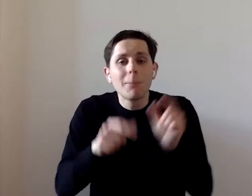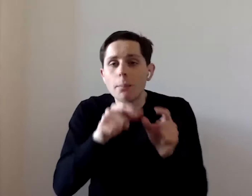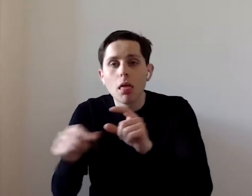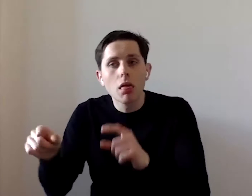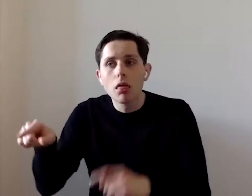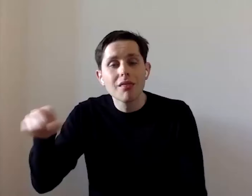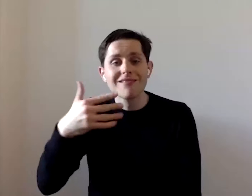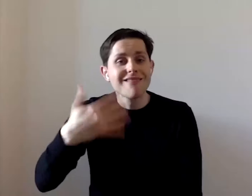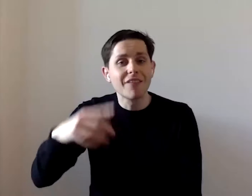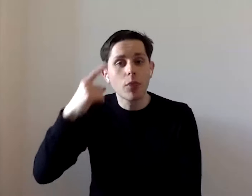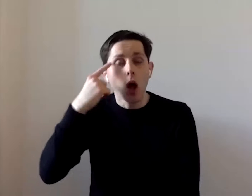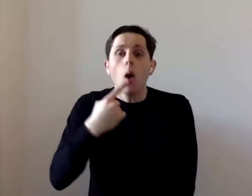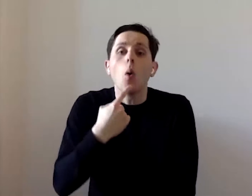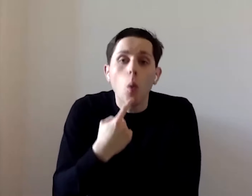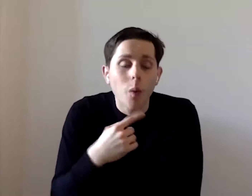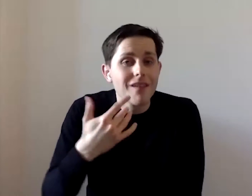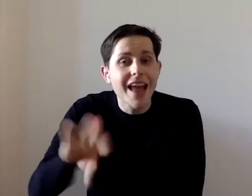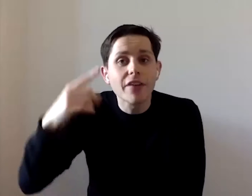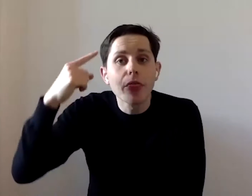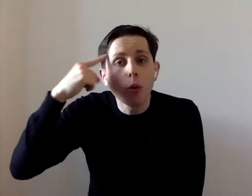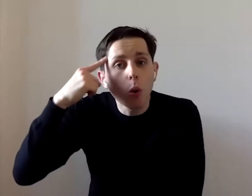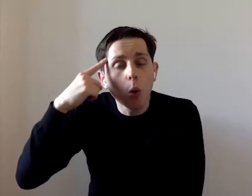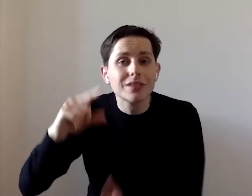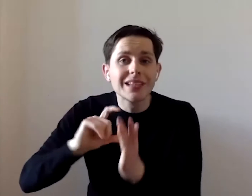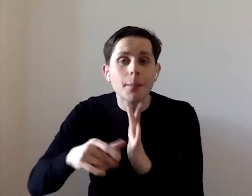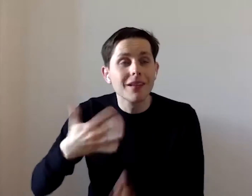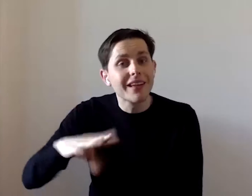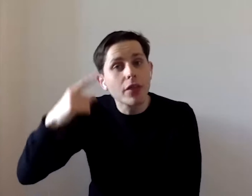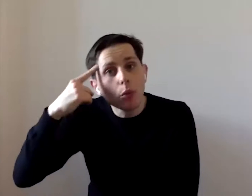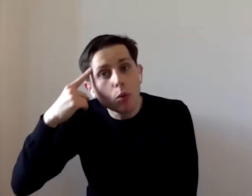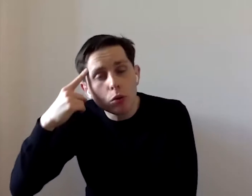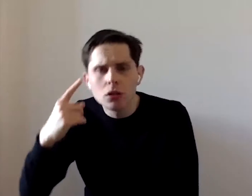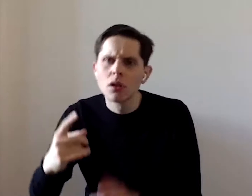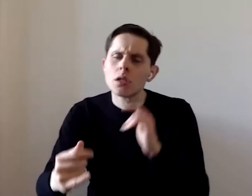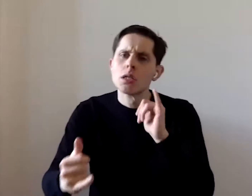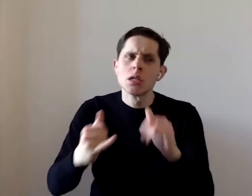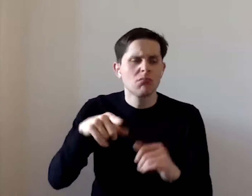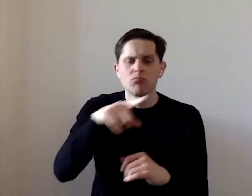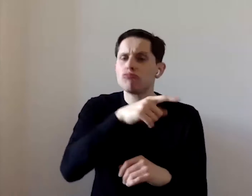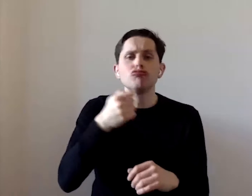I face stem from people just not thinking about disabled people.